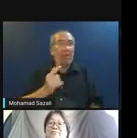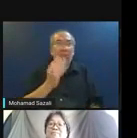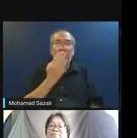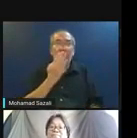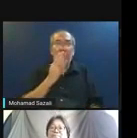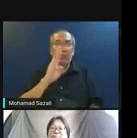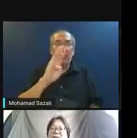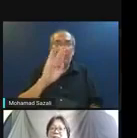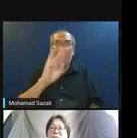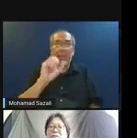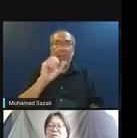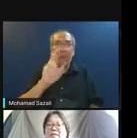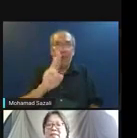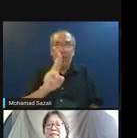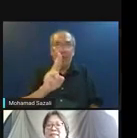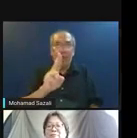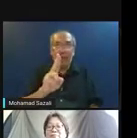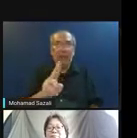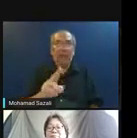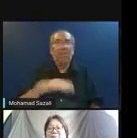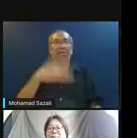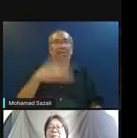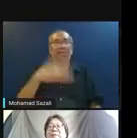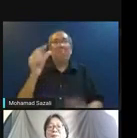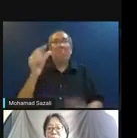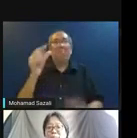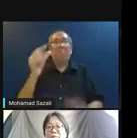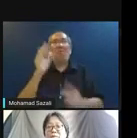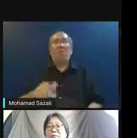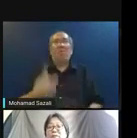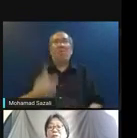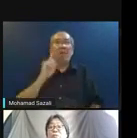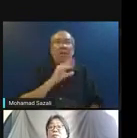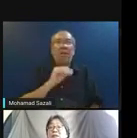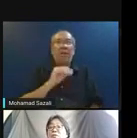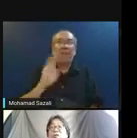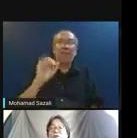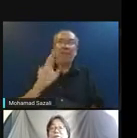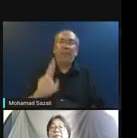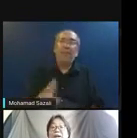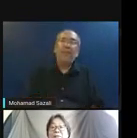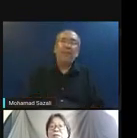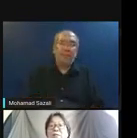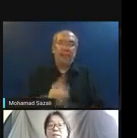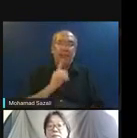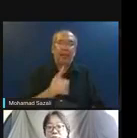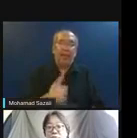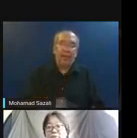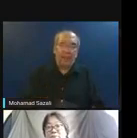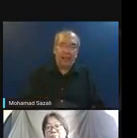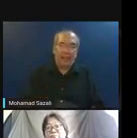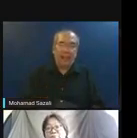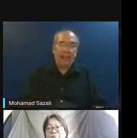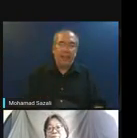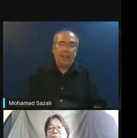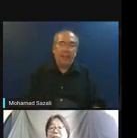So, that people consider dumb, the word that you all use, dumb or bisu.